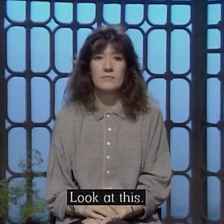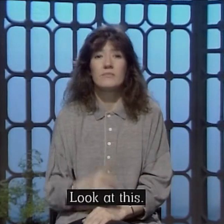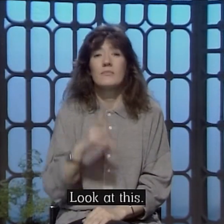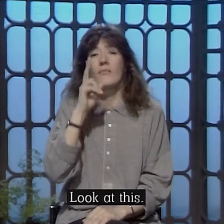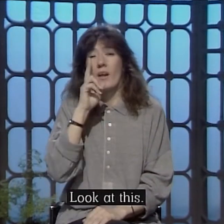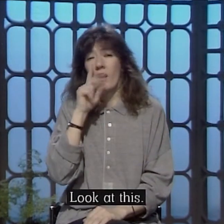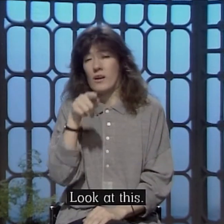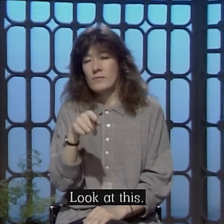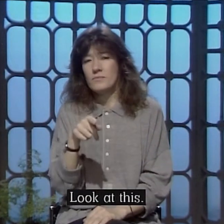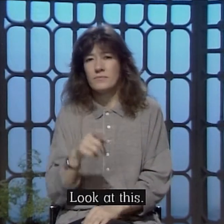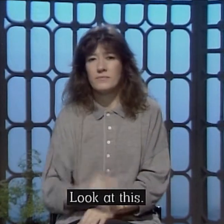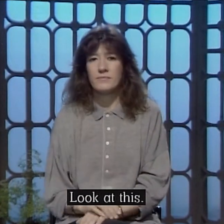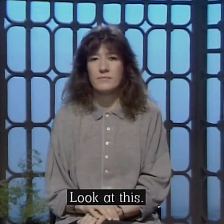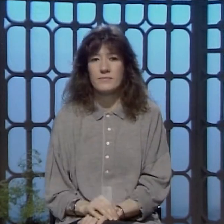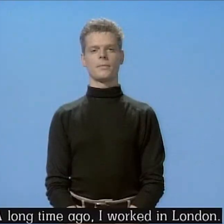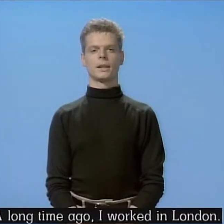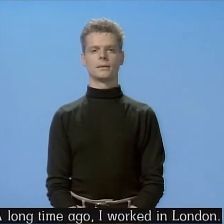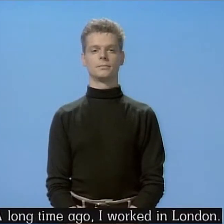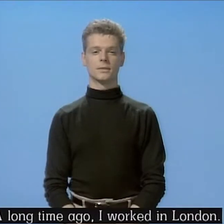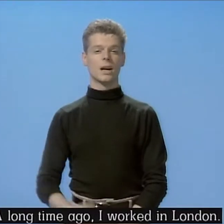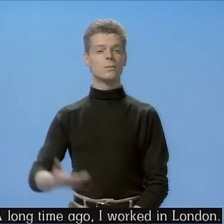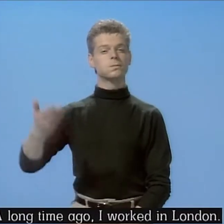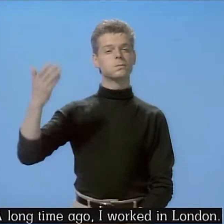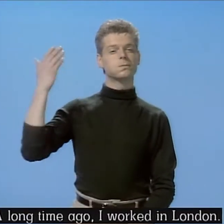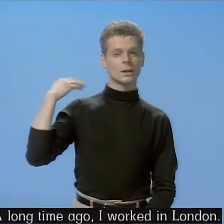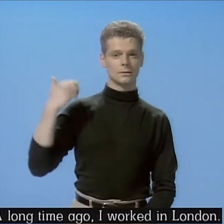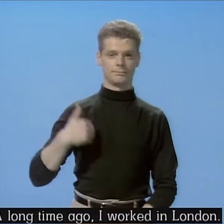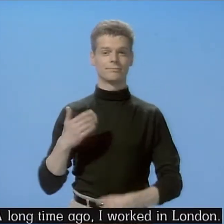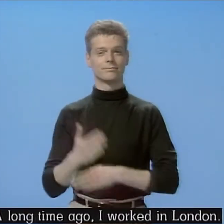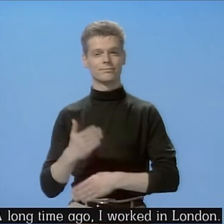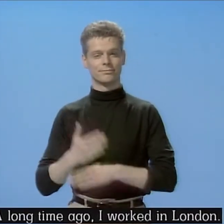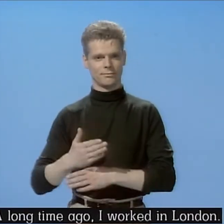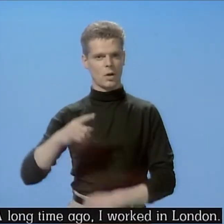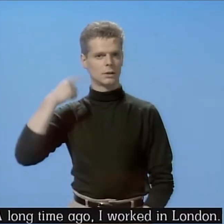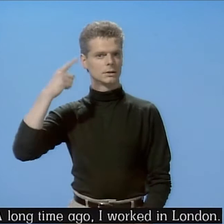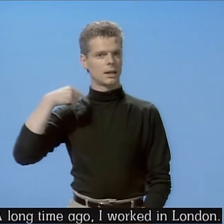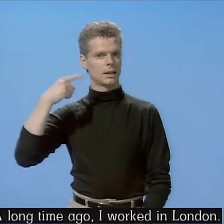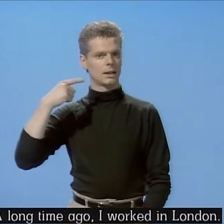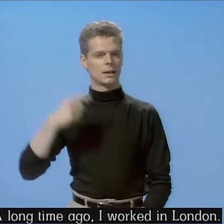Have a look at this. A long time ago, I worked in London.